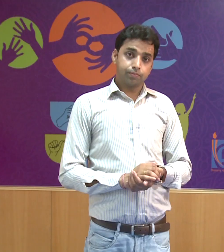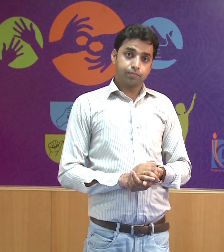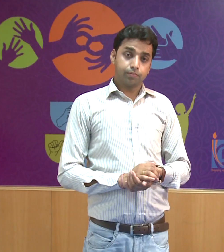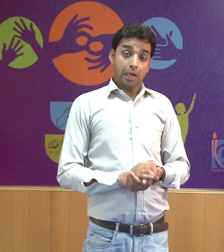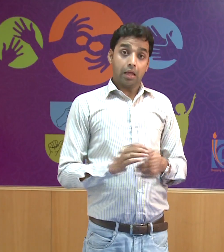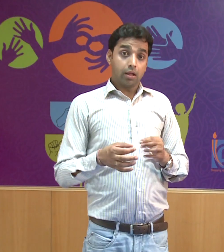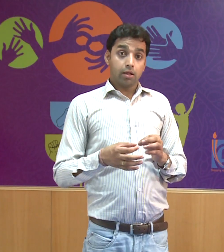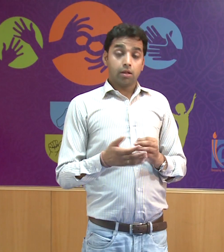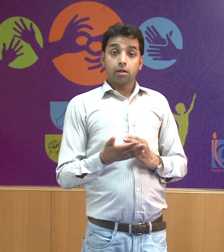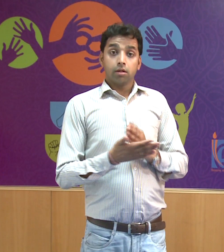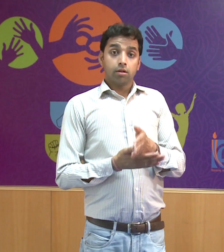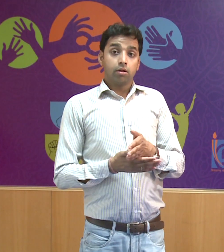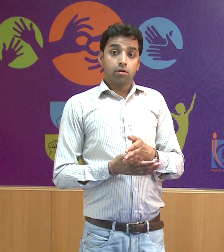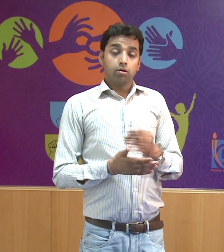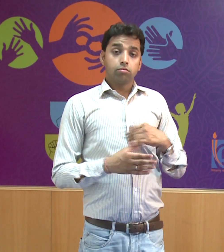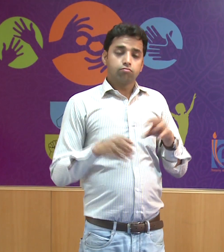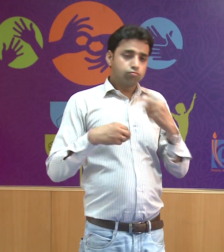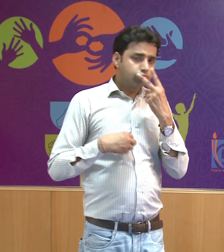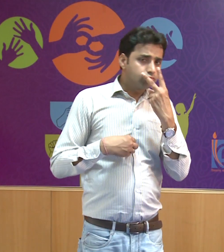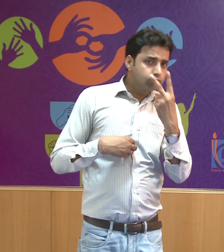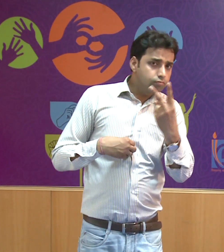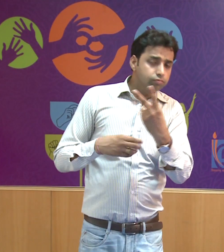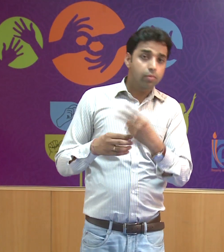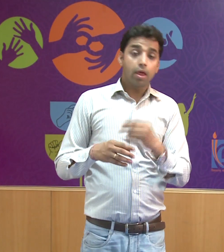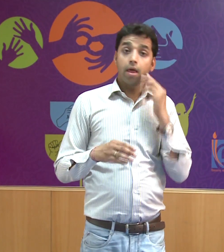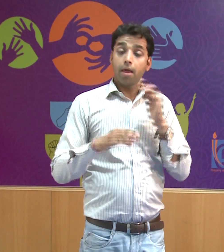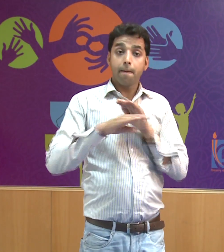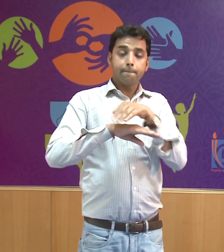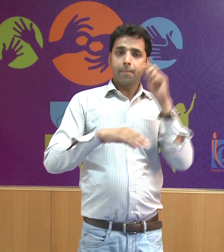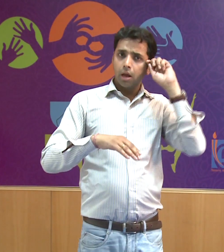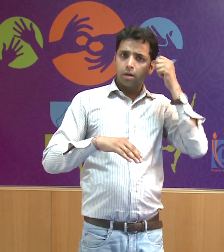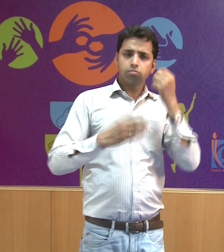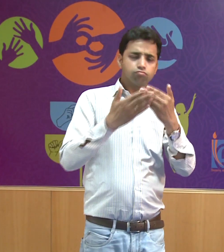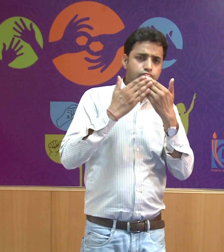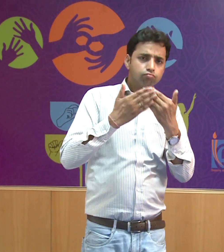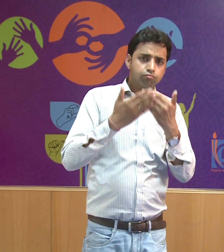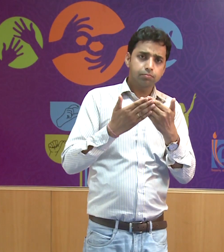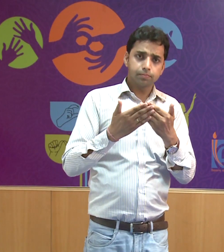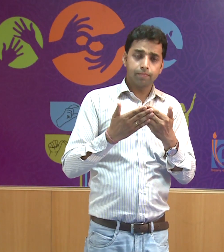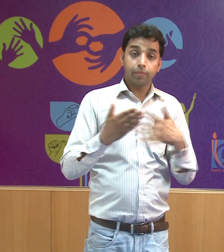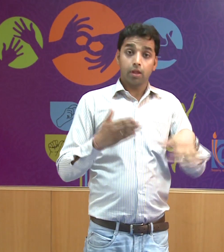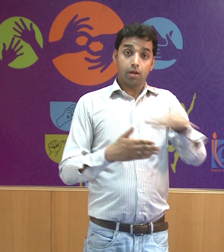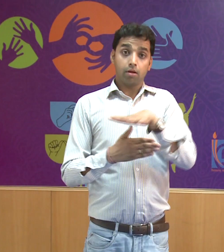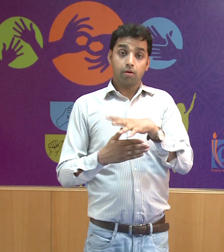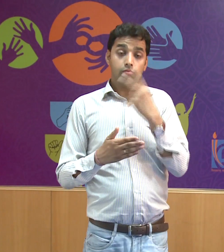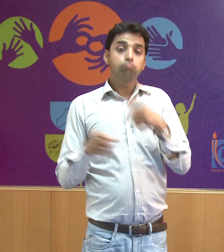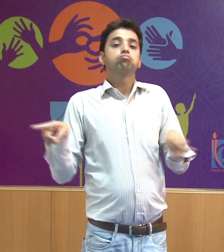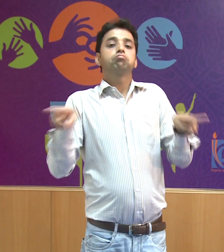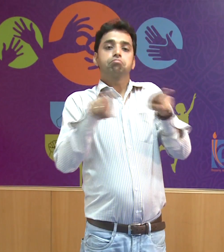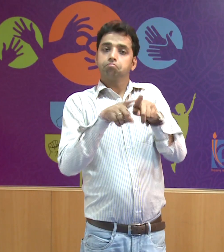Therefore, we see that the impact of English education was not same